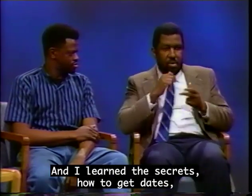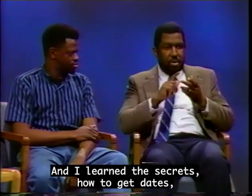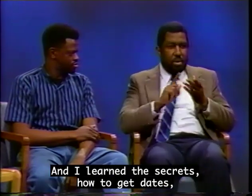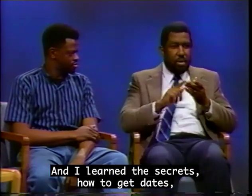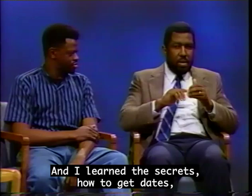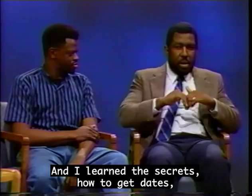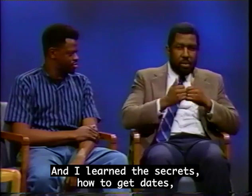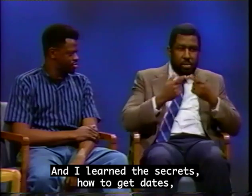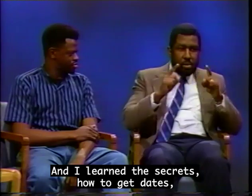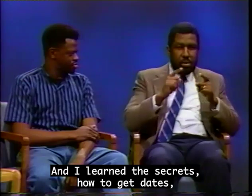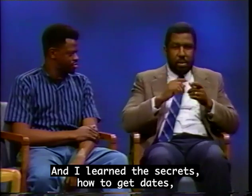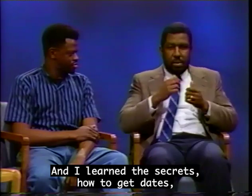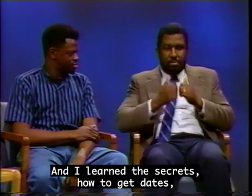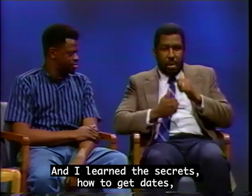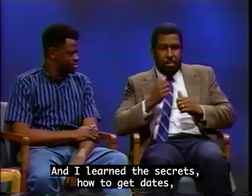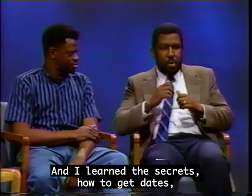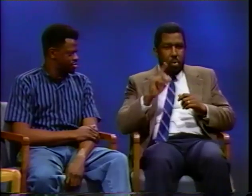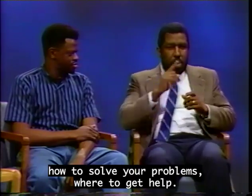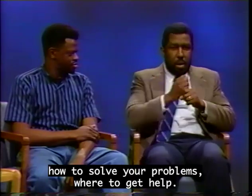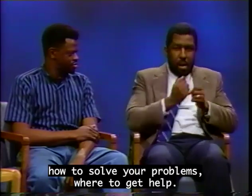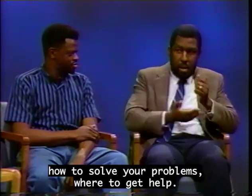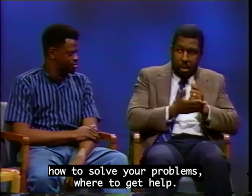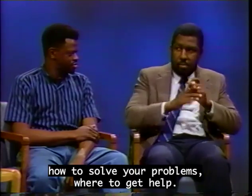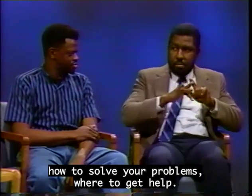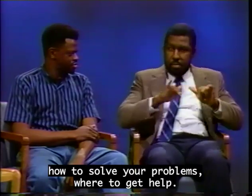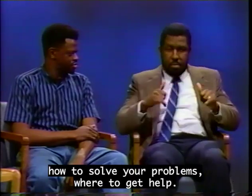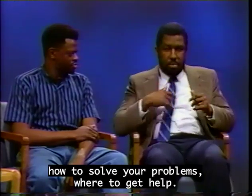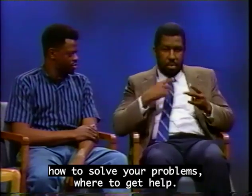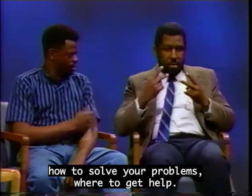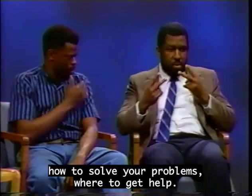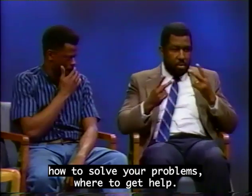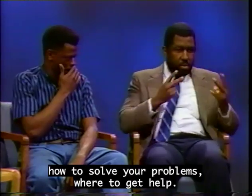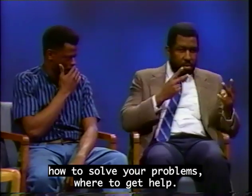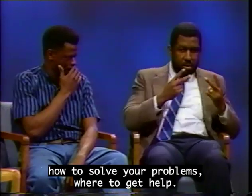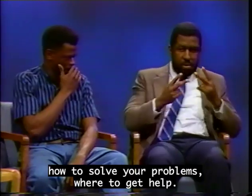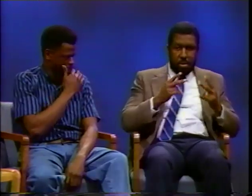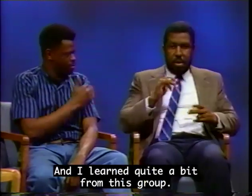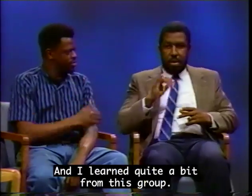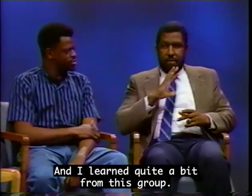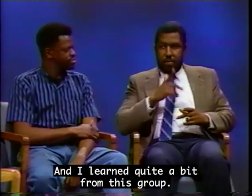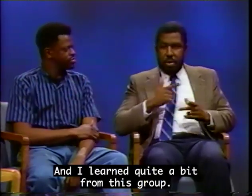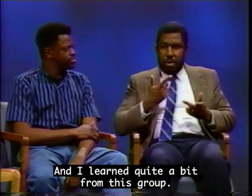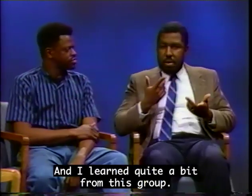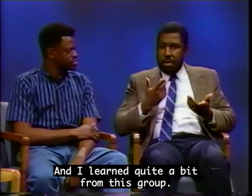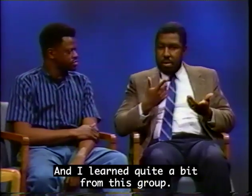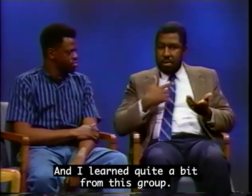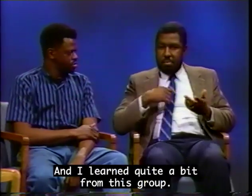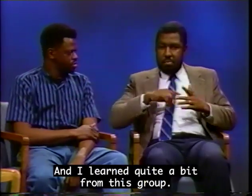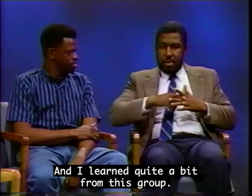the secrets, how to get dates, how to solve your problems, where to get help, and I learned quite a bit from this